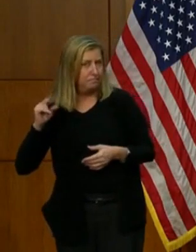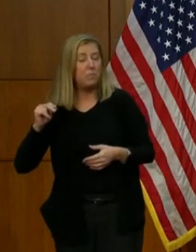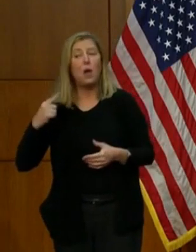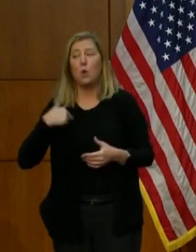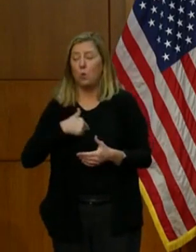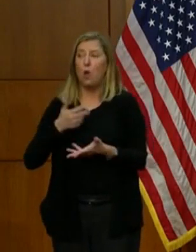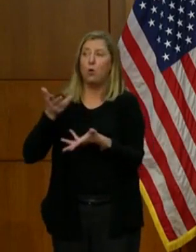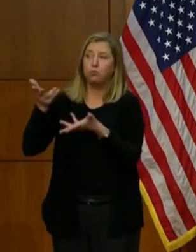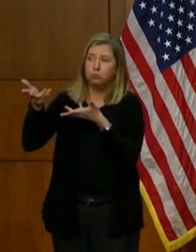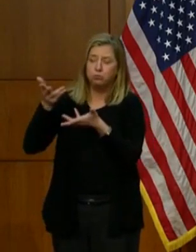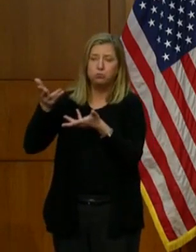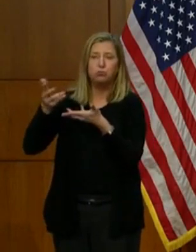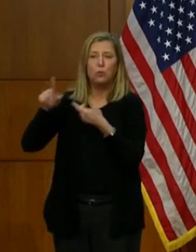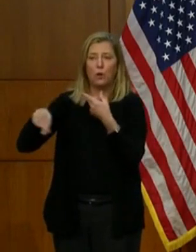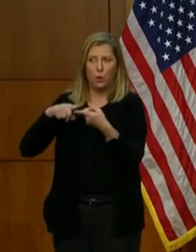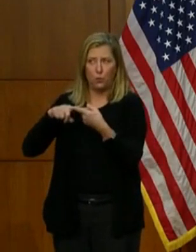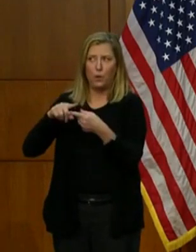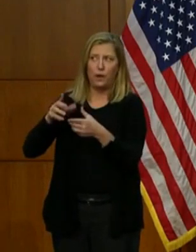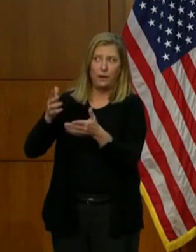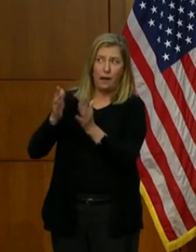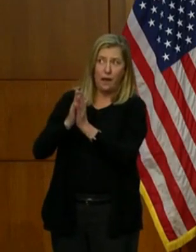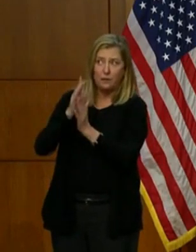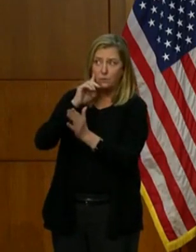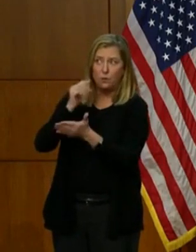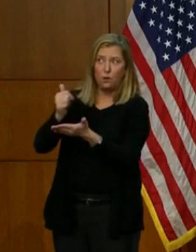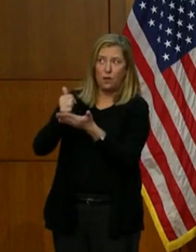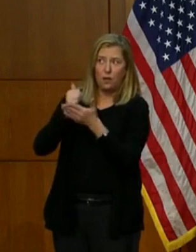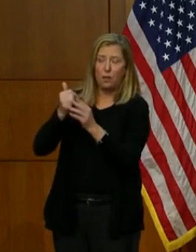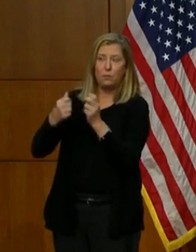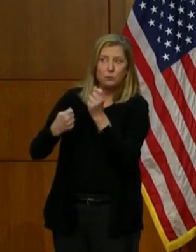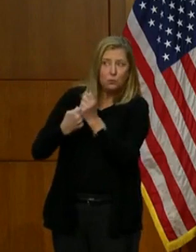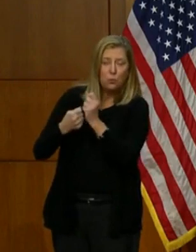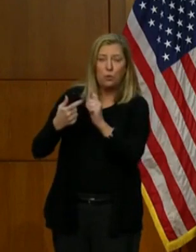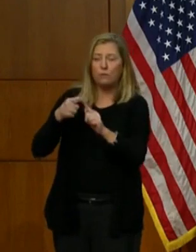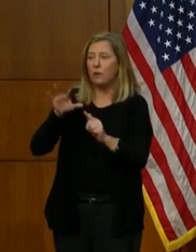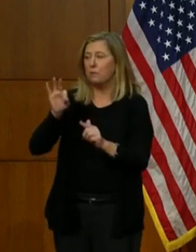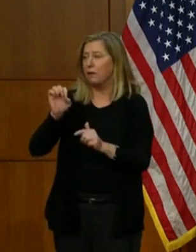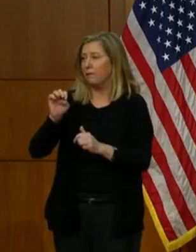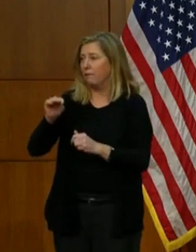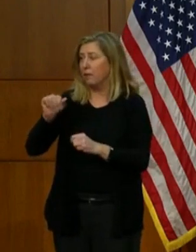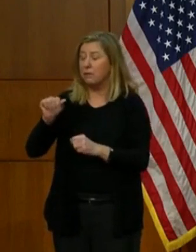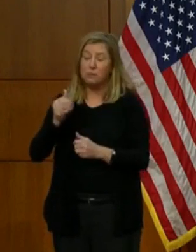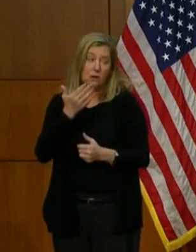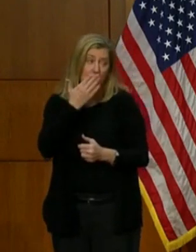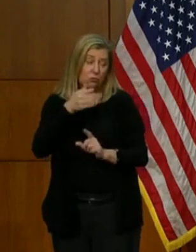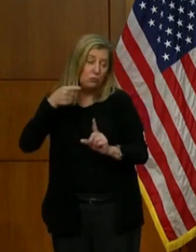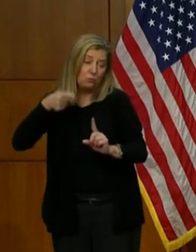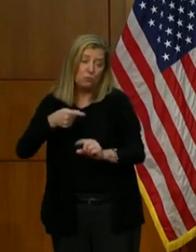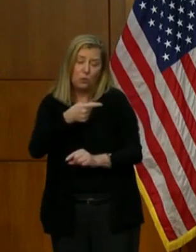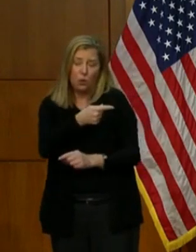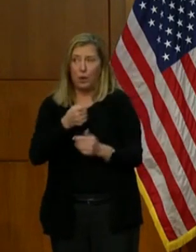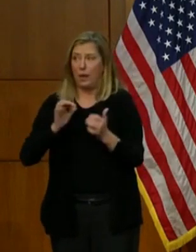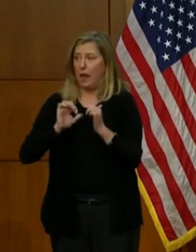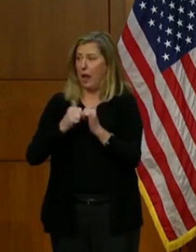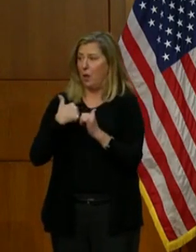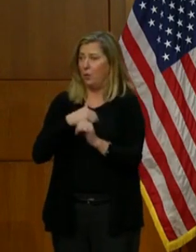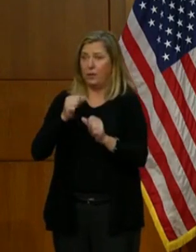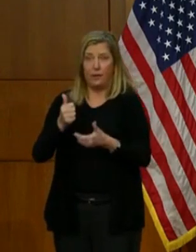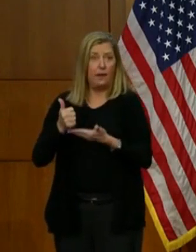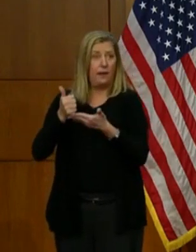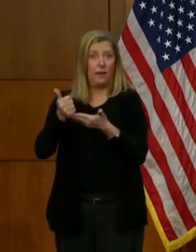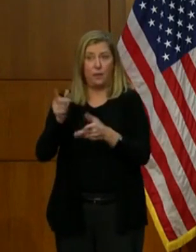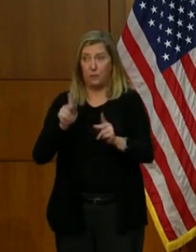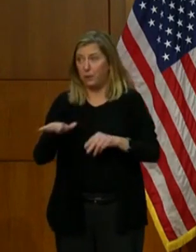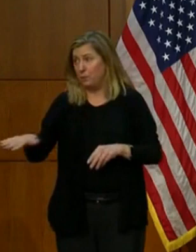touch asking for FEMA support, and I'll continue to do that. I think you bring up a great point. How can we, help